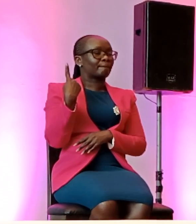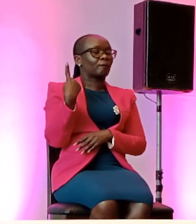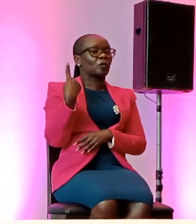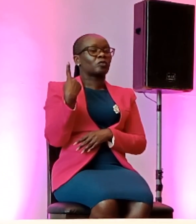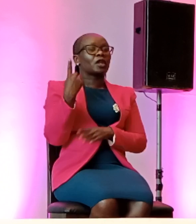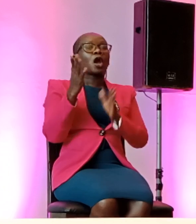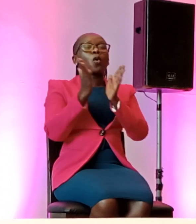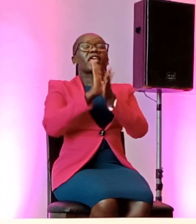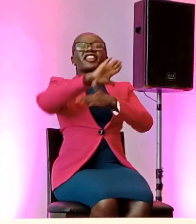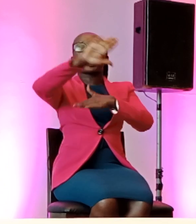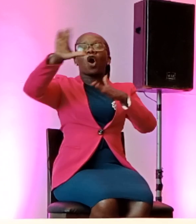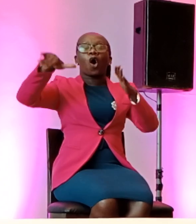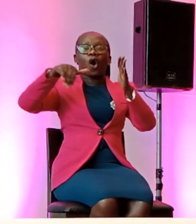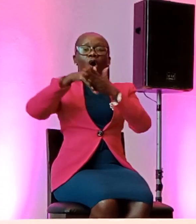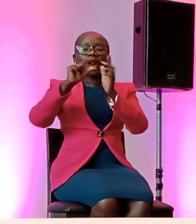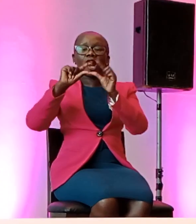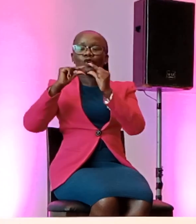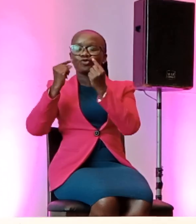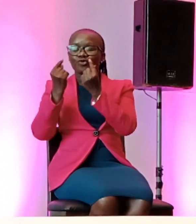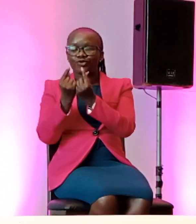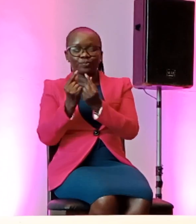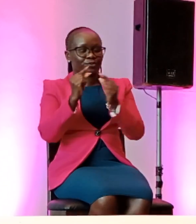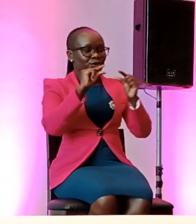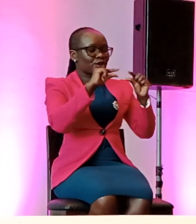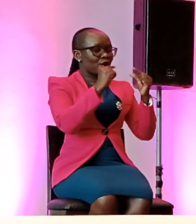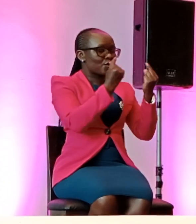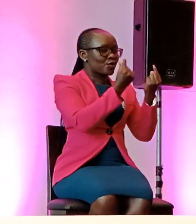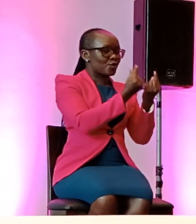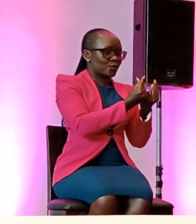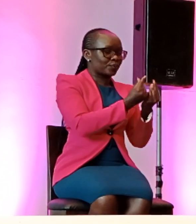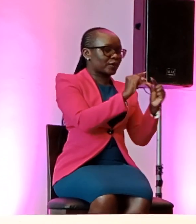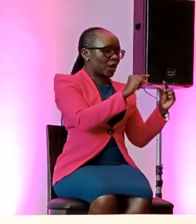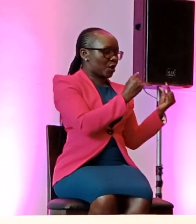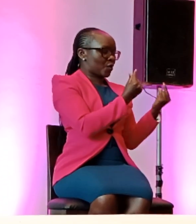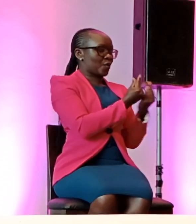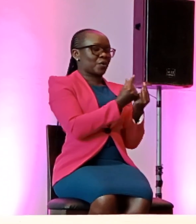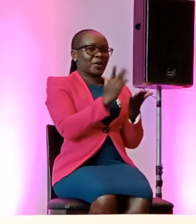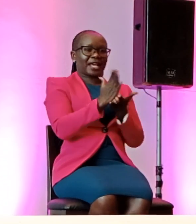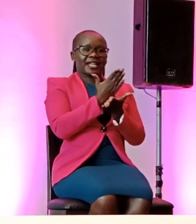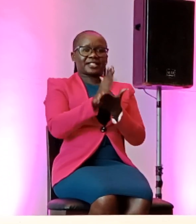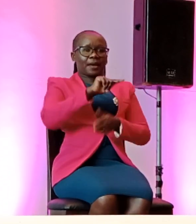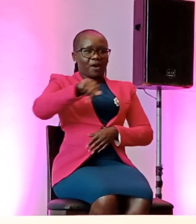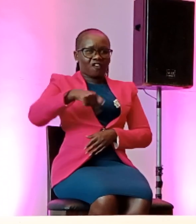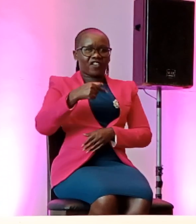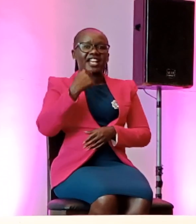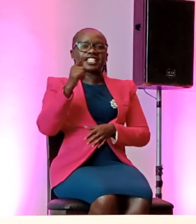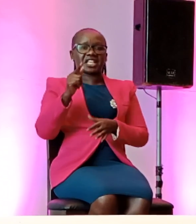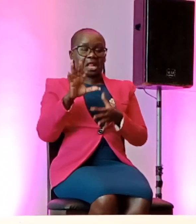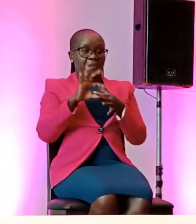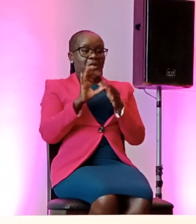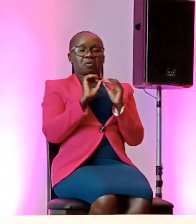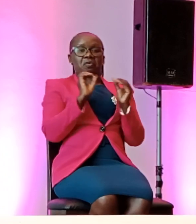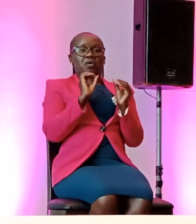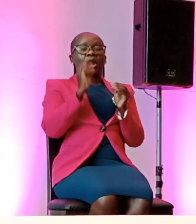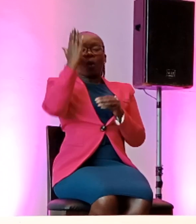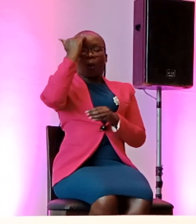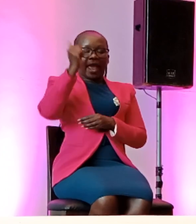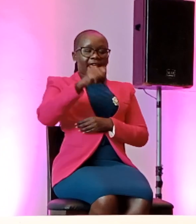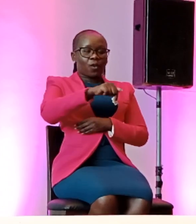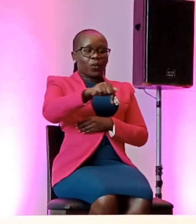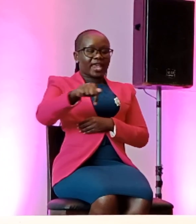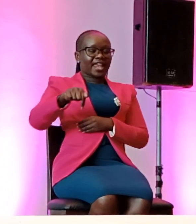And with all these groups that some of us say we don't belong, we can't be called